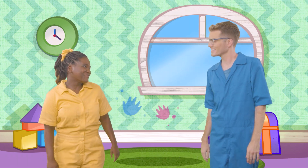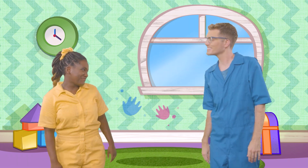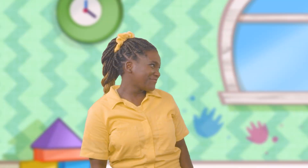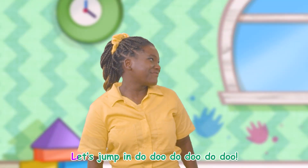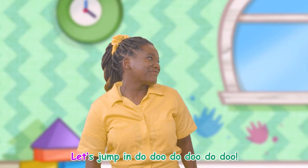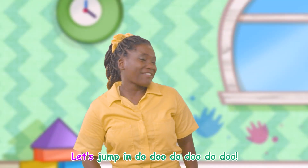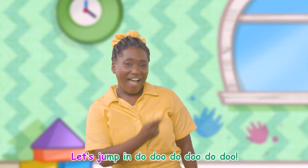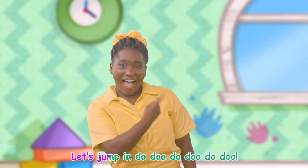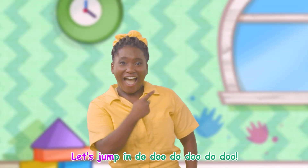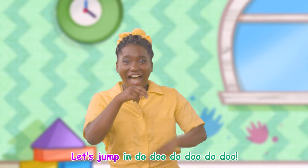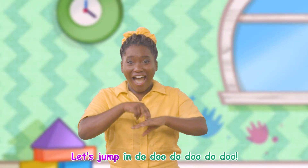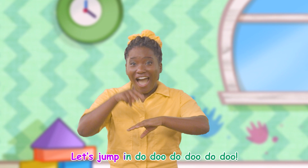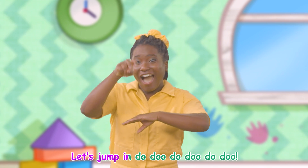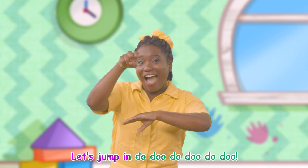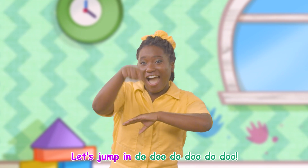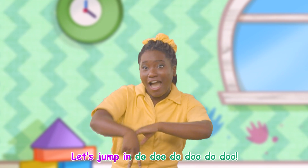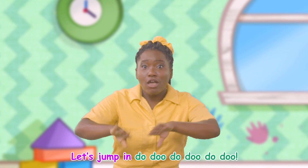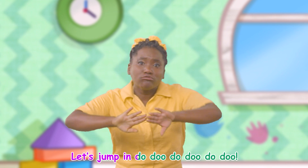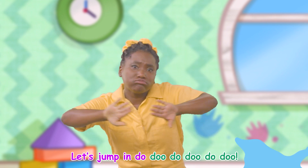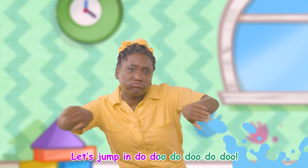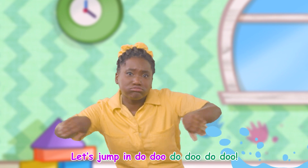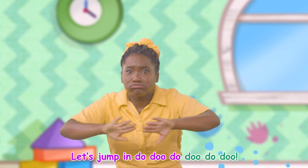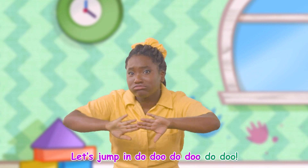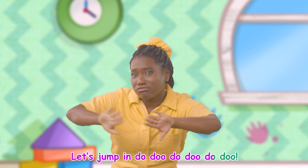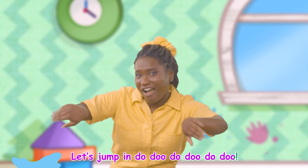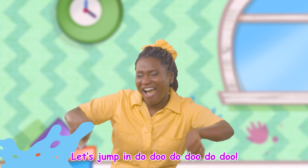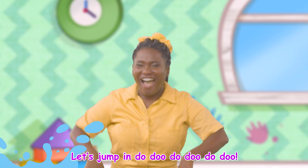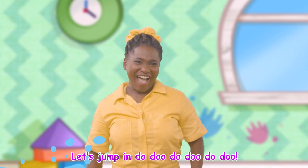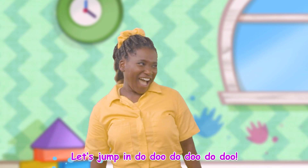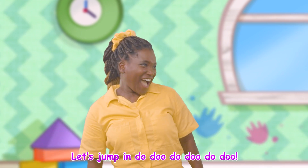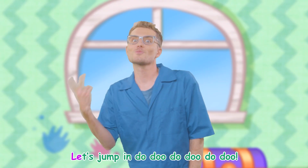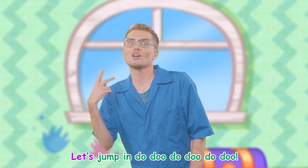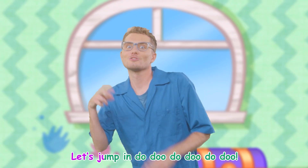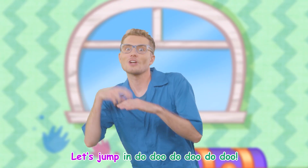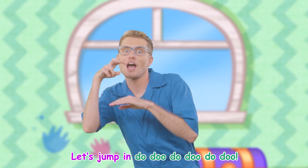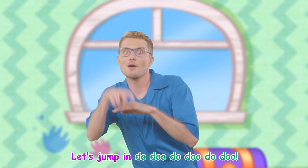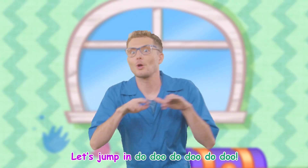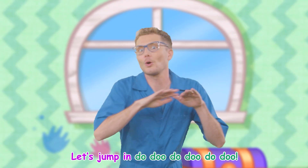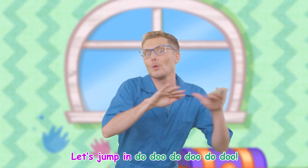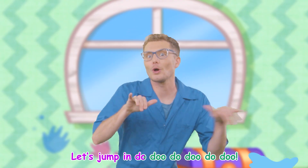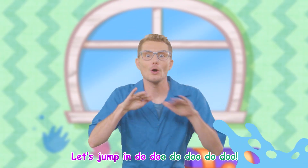Jump in, do, do.